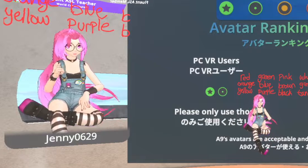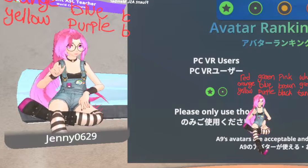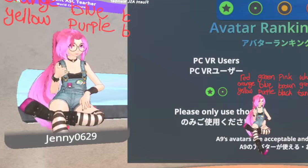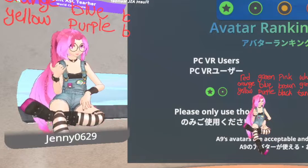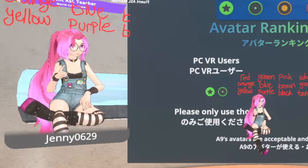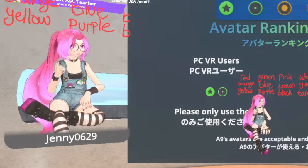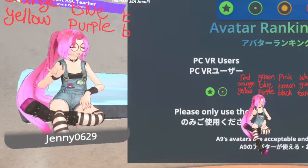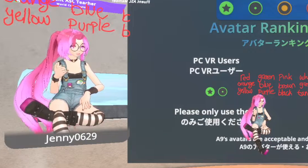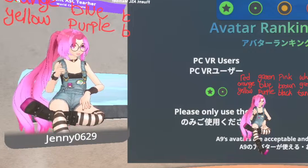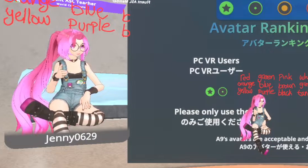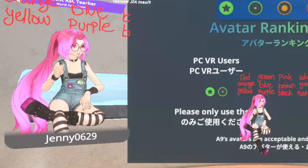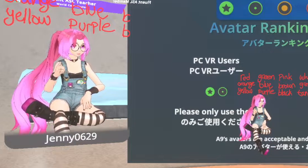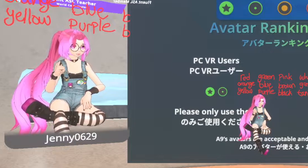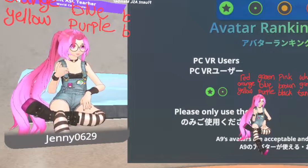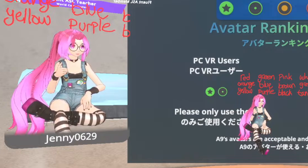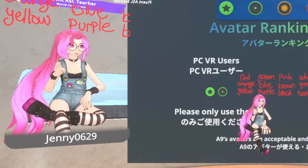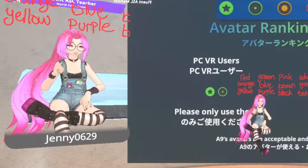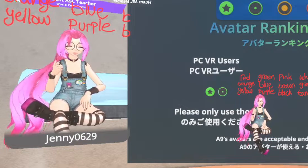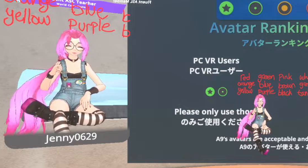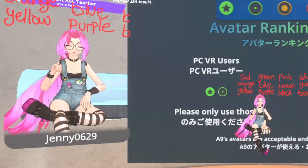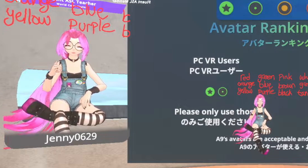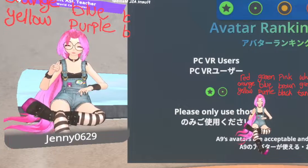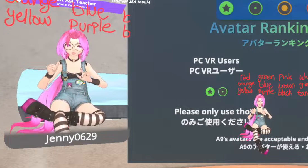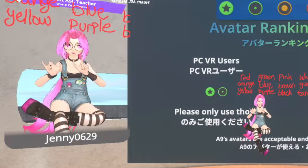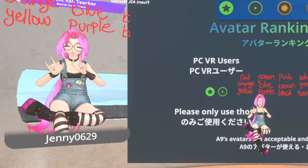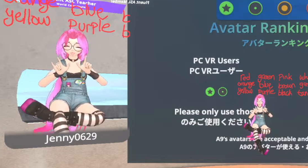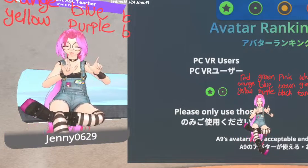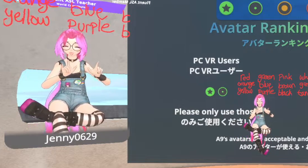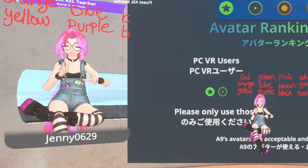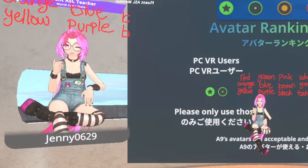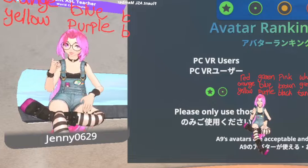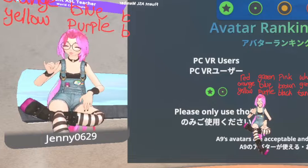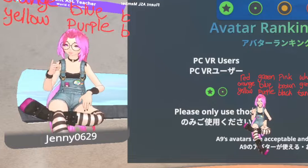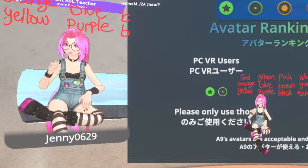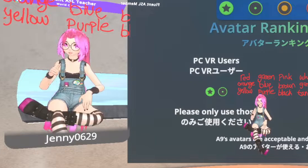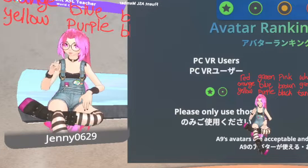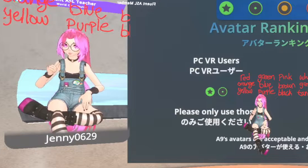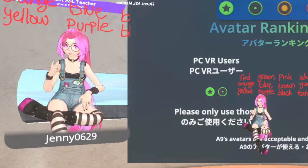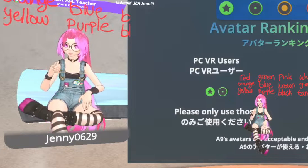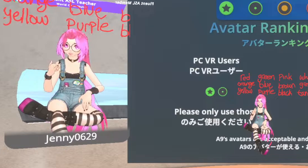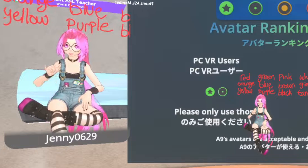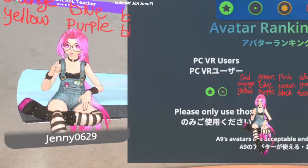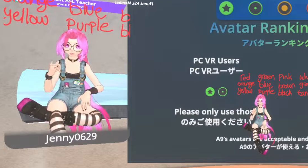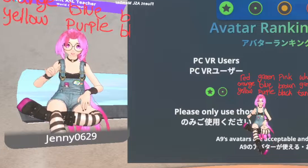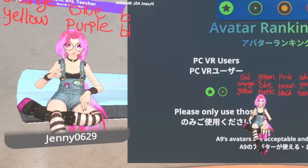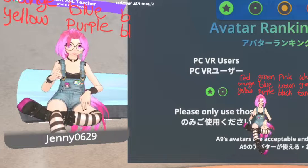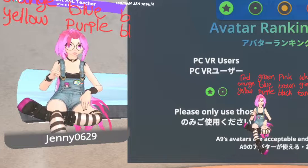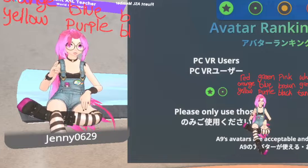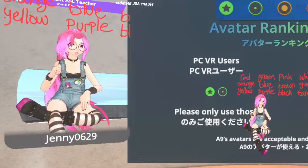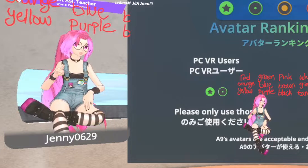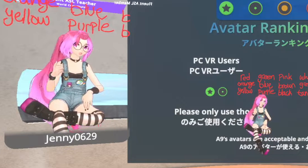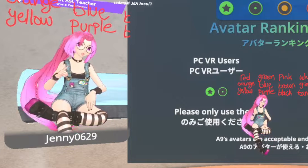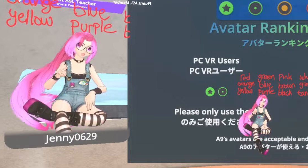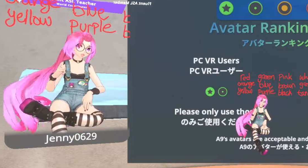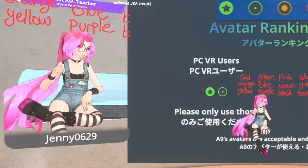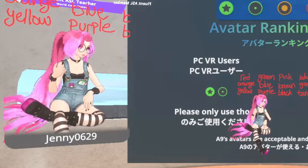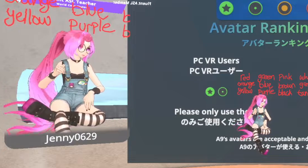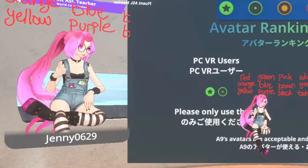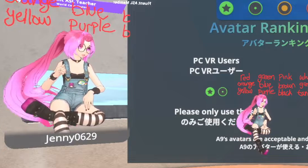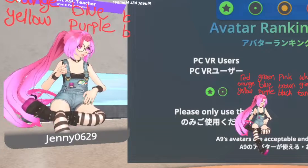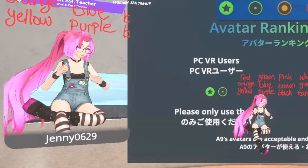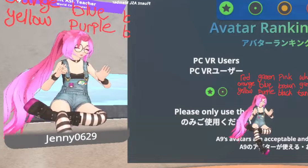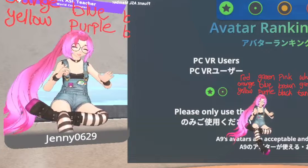it. Like this. Shake it. My fellow West Coast will recognize this as